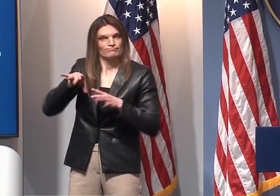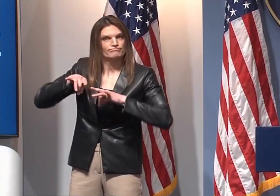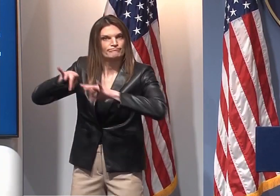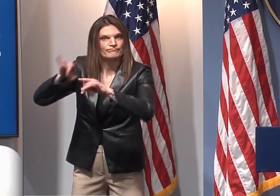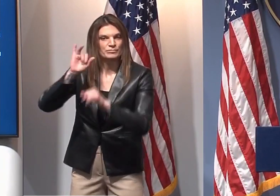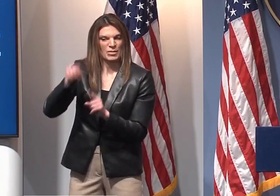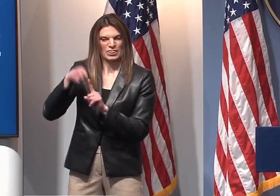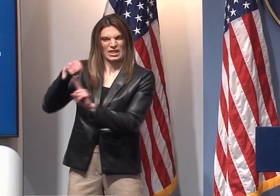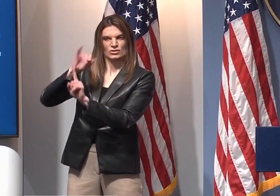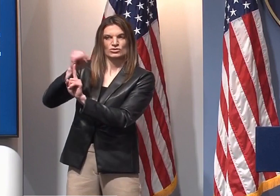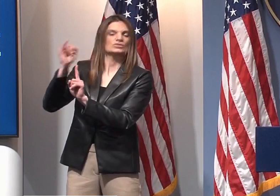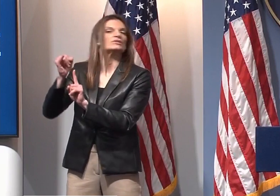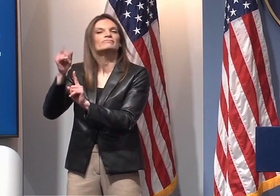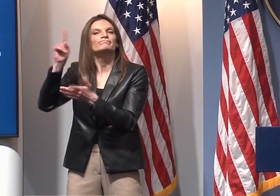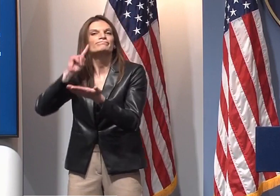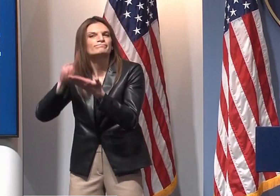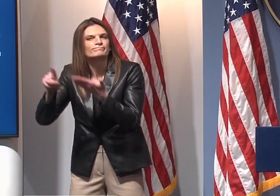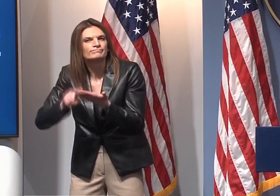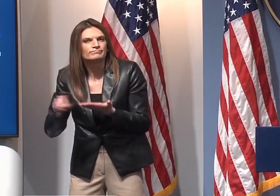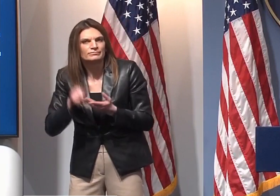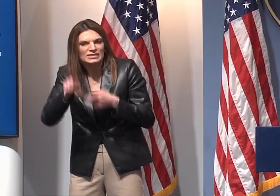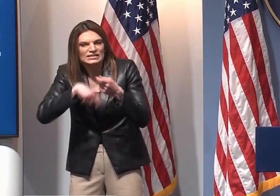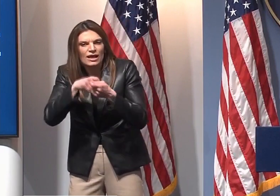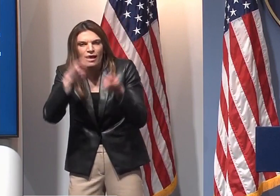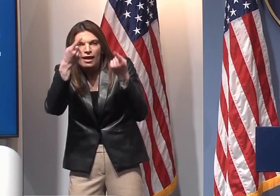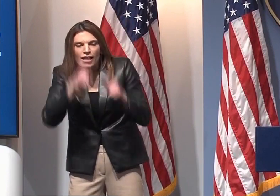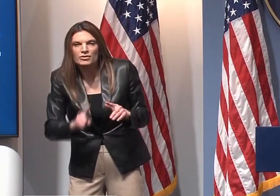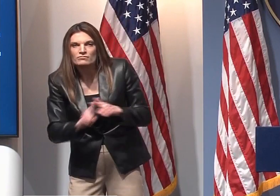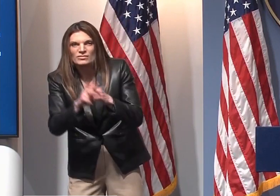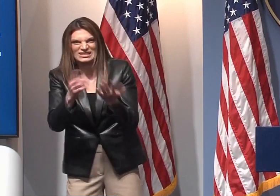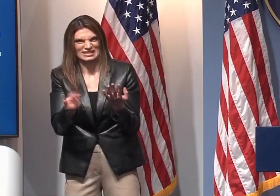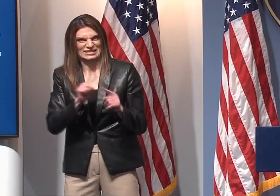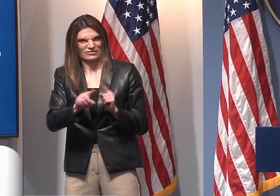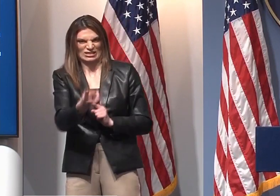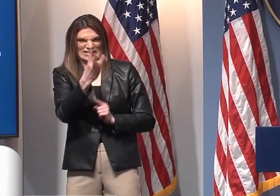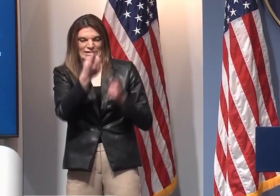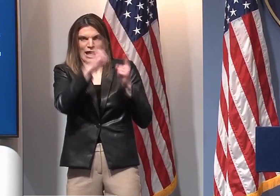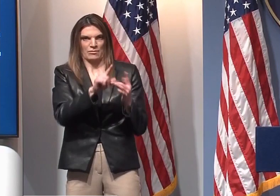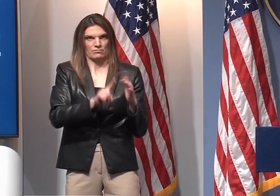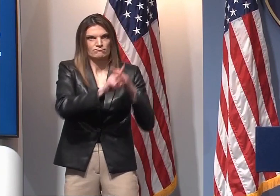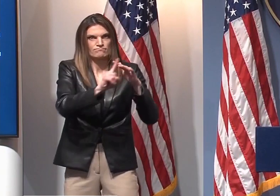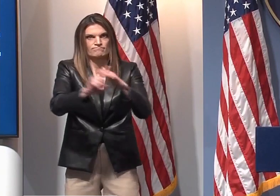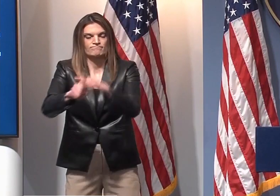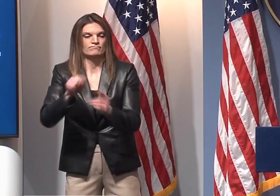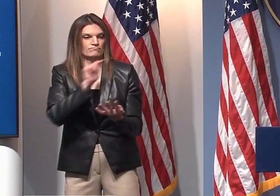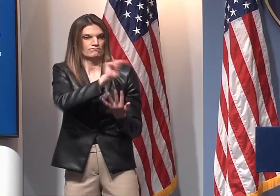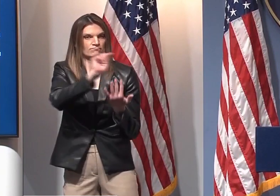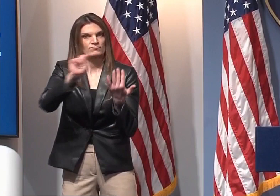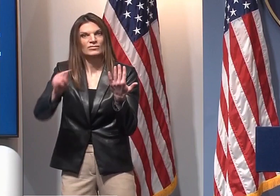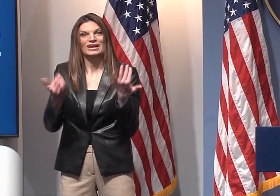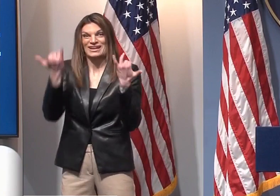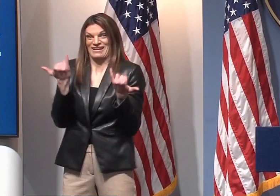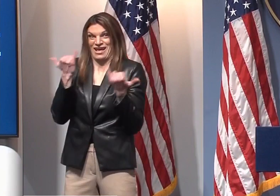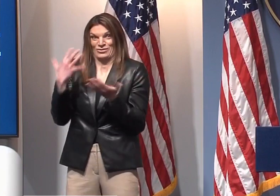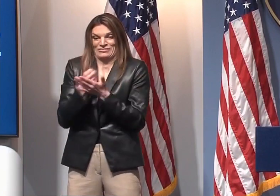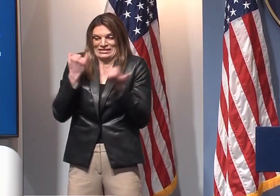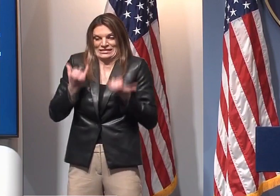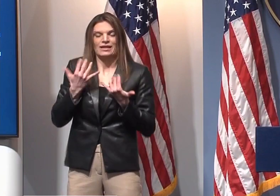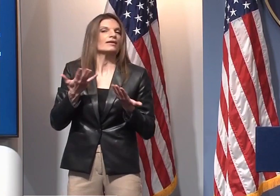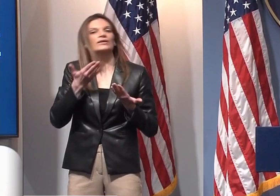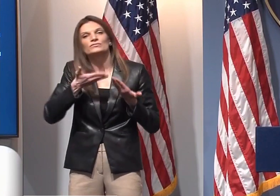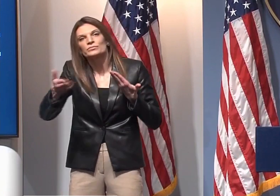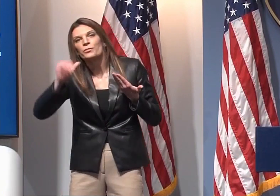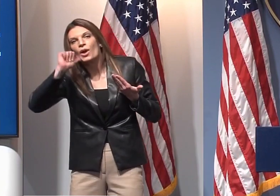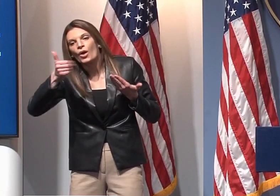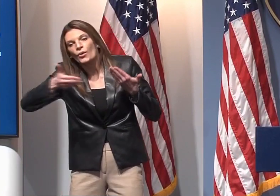Johnson vaccine while they are able to look at the data on those 6 cases more closely, which they are doing today and will be doing over the next